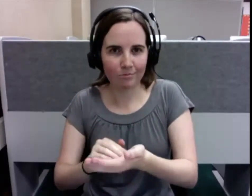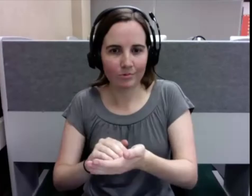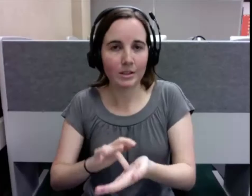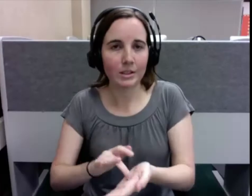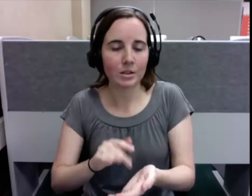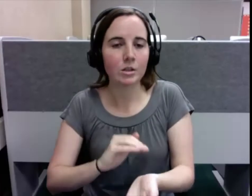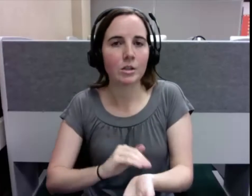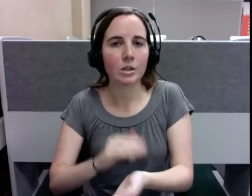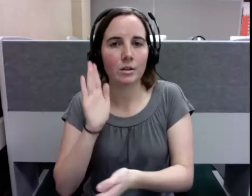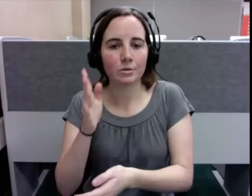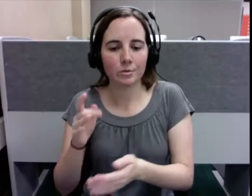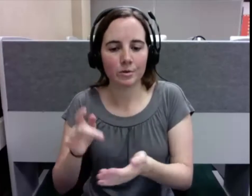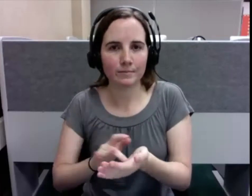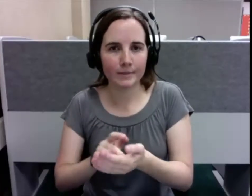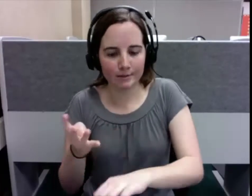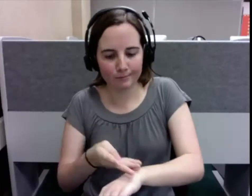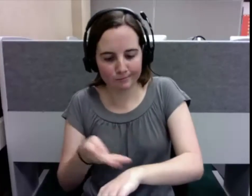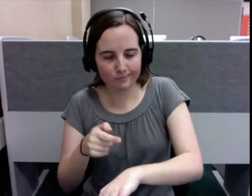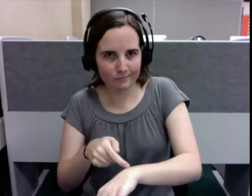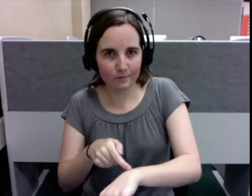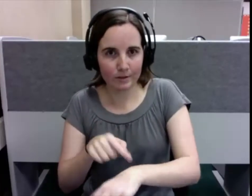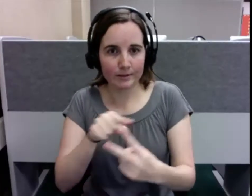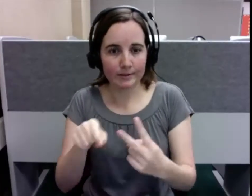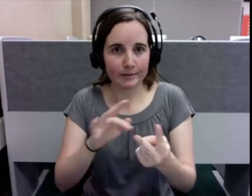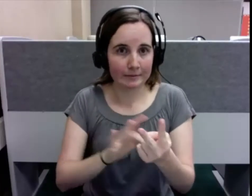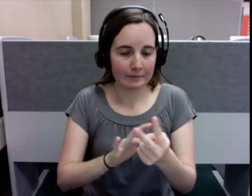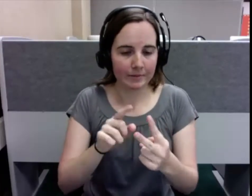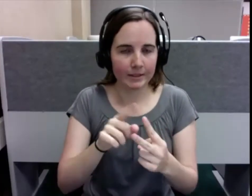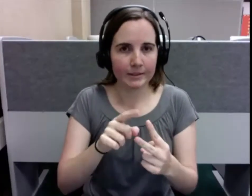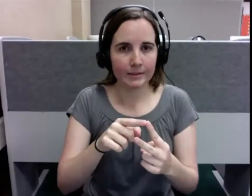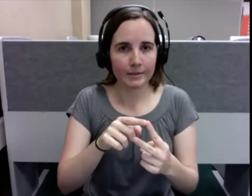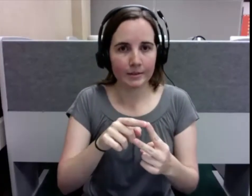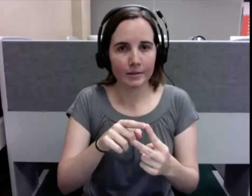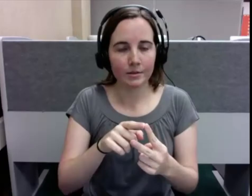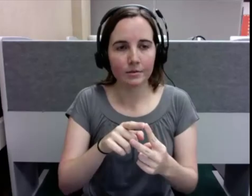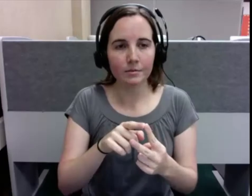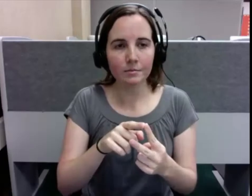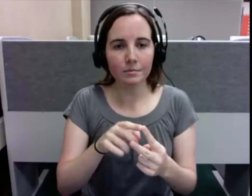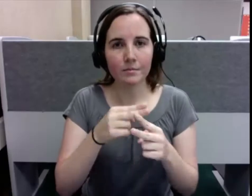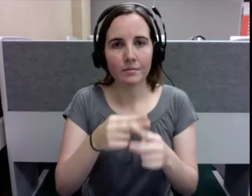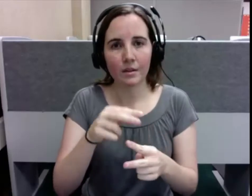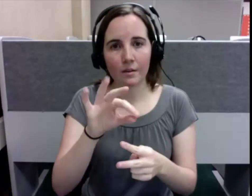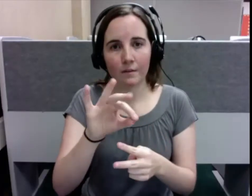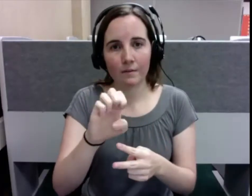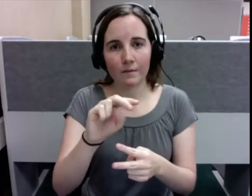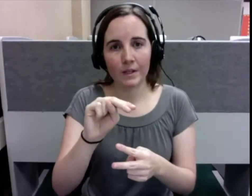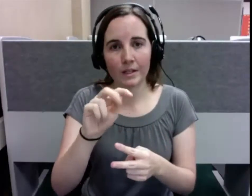You'll receive two types of sedation for this exam. One of them is a narcotic. The narcotic is called fentanyl. It's a